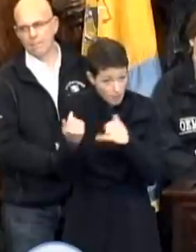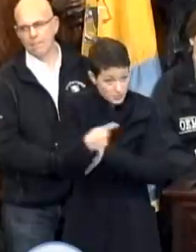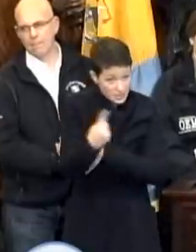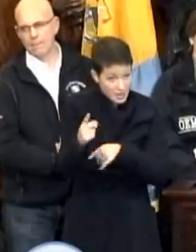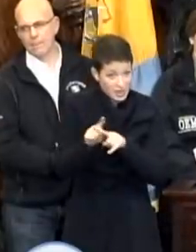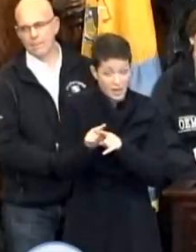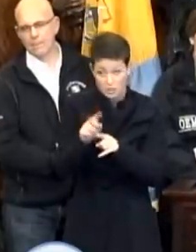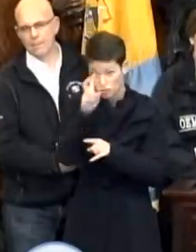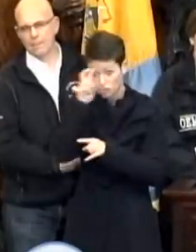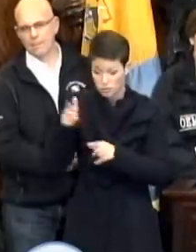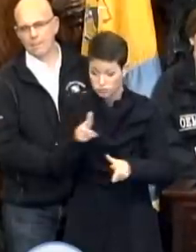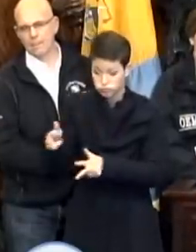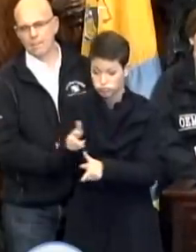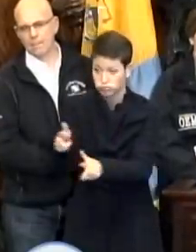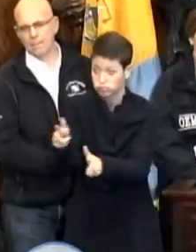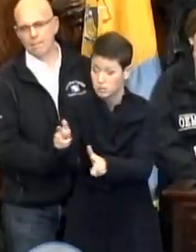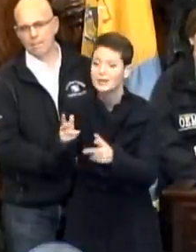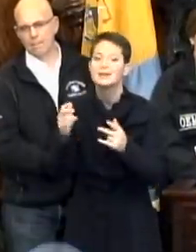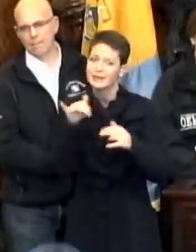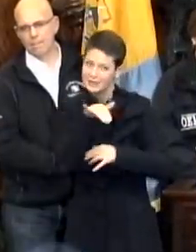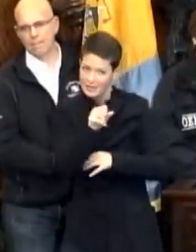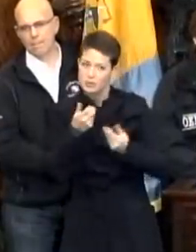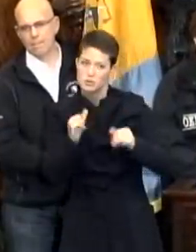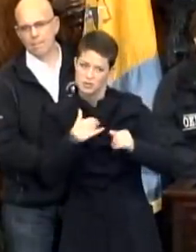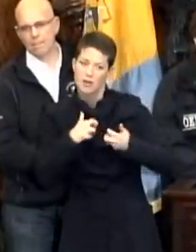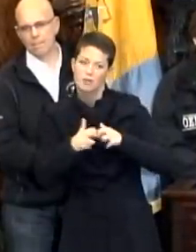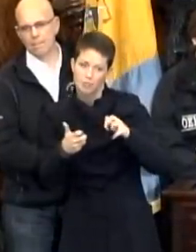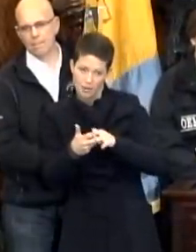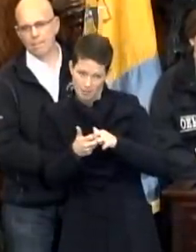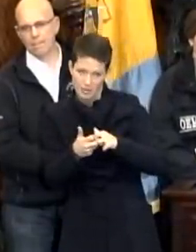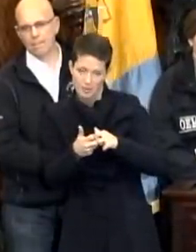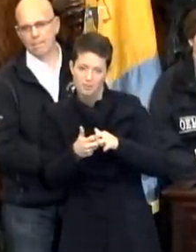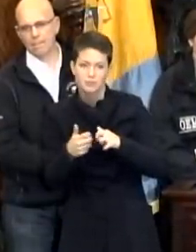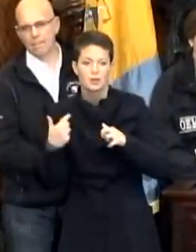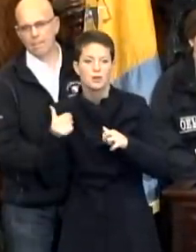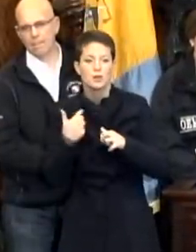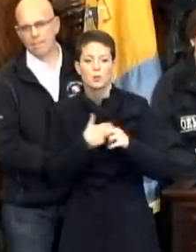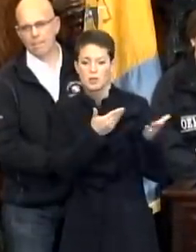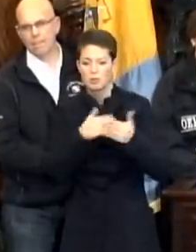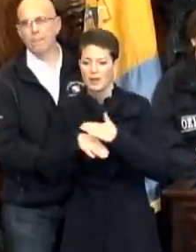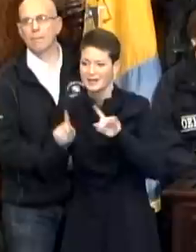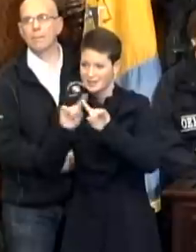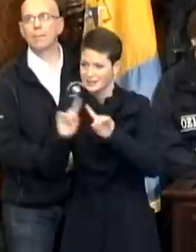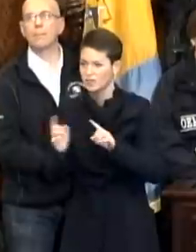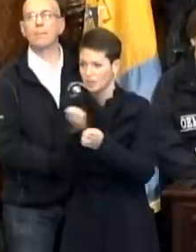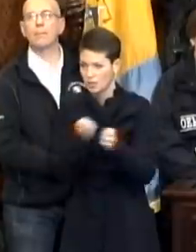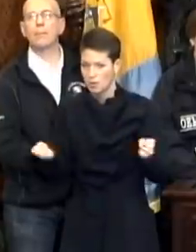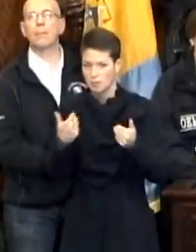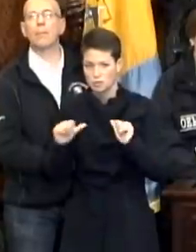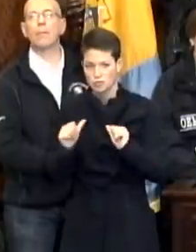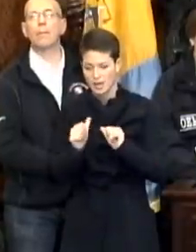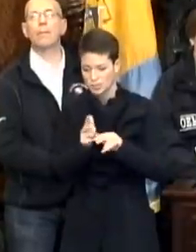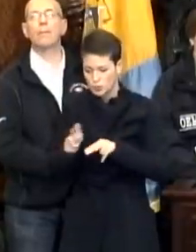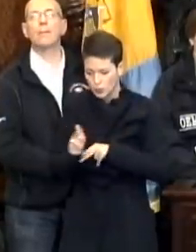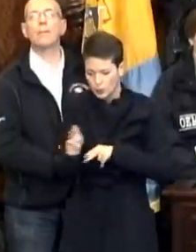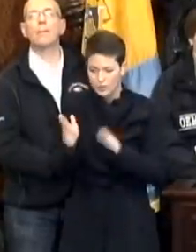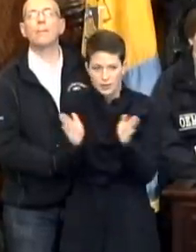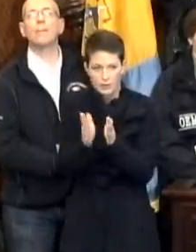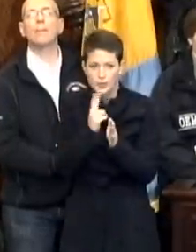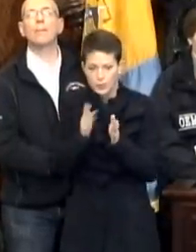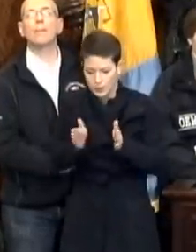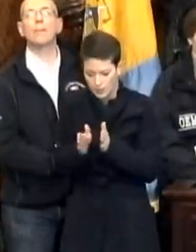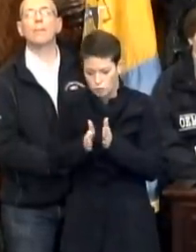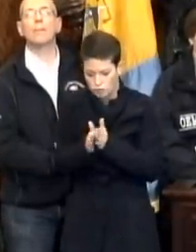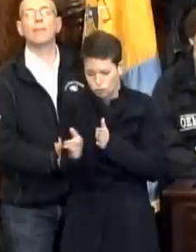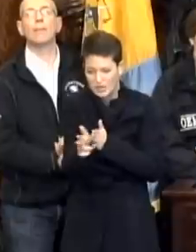your trucks are out there? Yeah, we still have that issue. We brought in a different equipment to try to navigate those streets, but